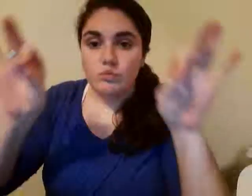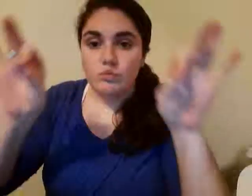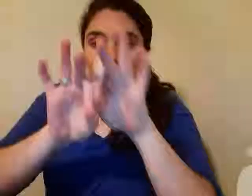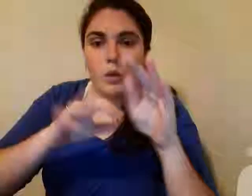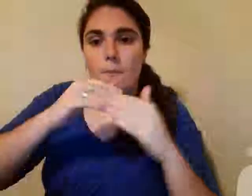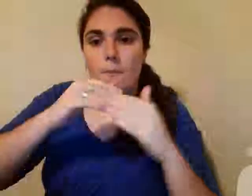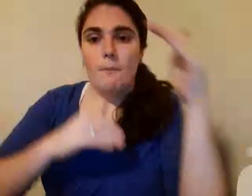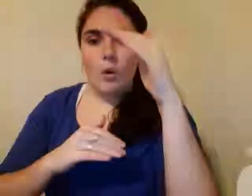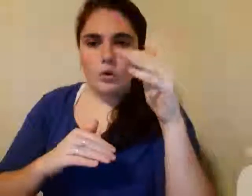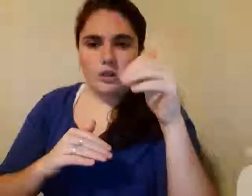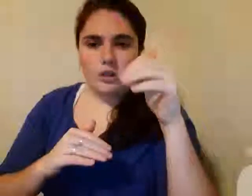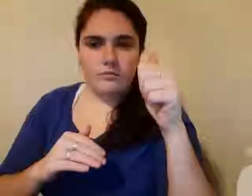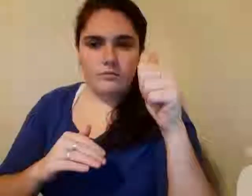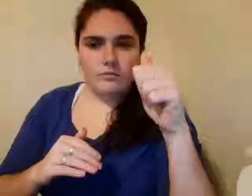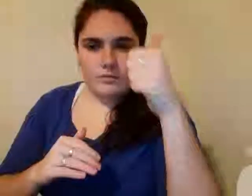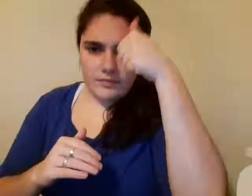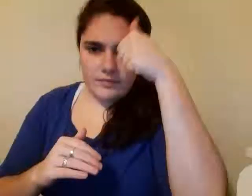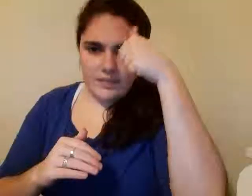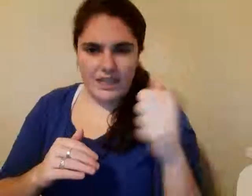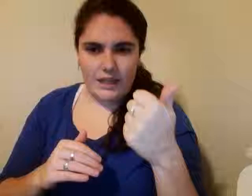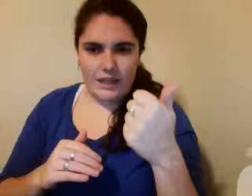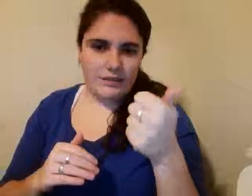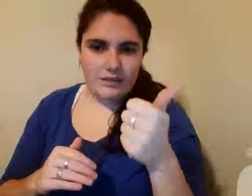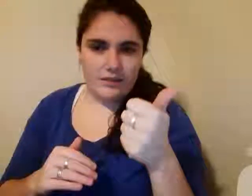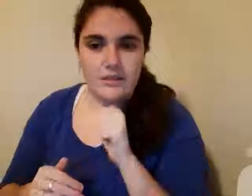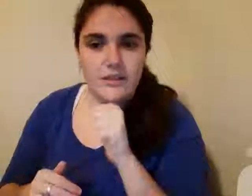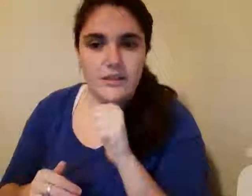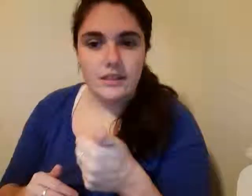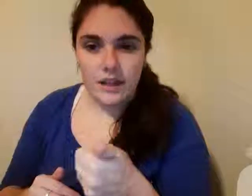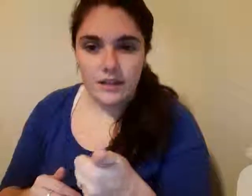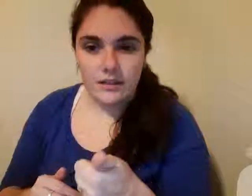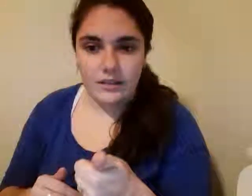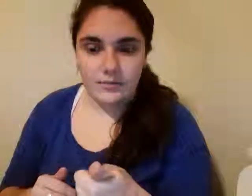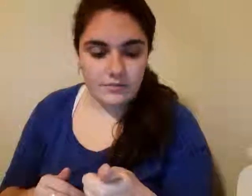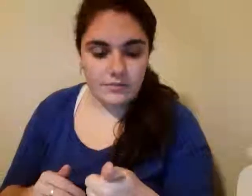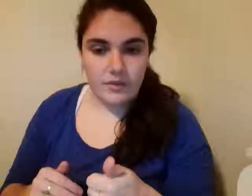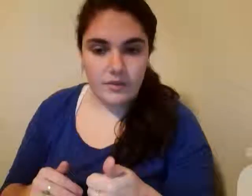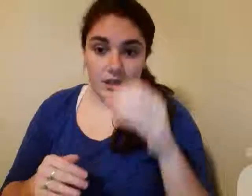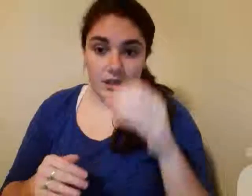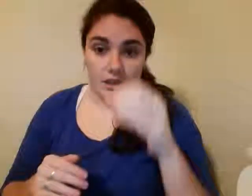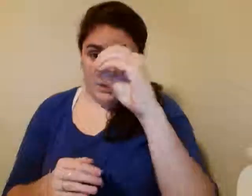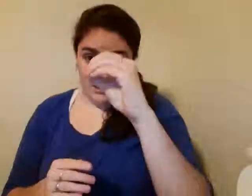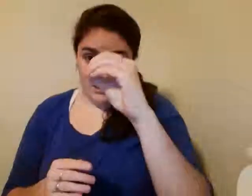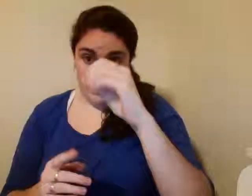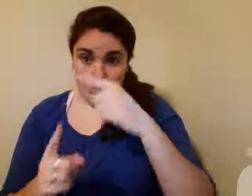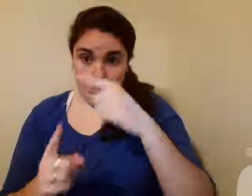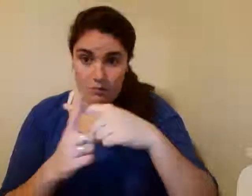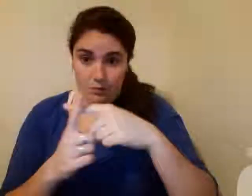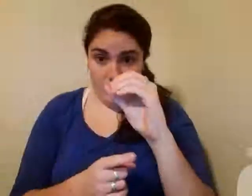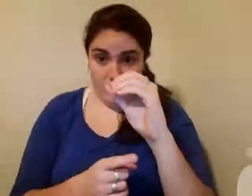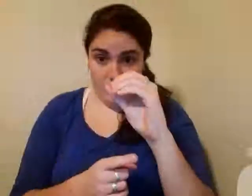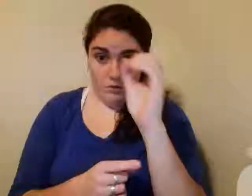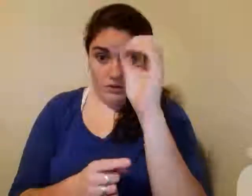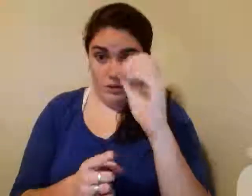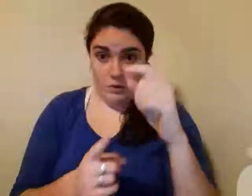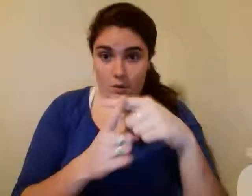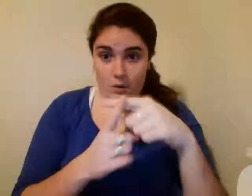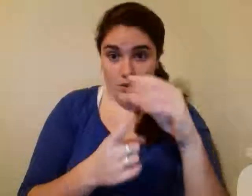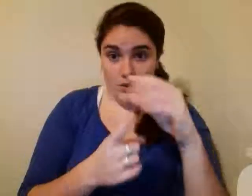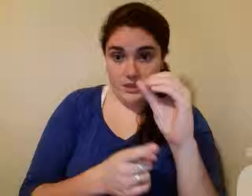up. 0 plus 0? 0. Plus 0? 0. Plus 7? 7. Do I have